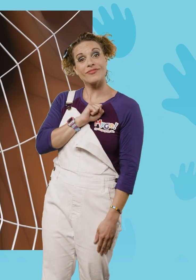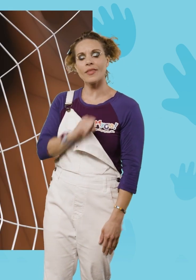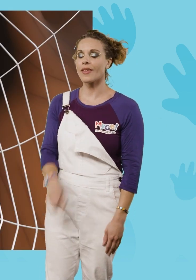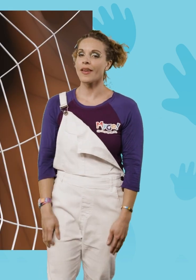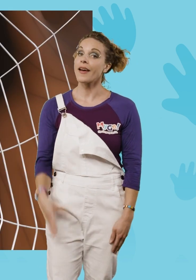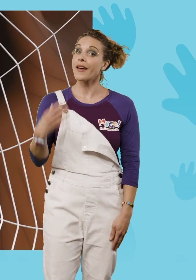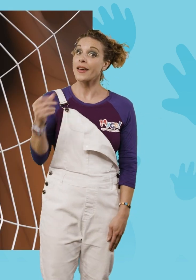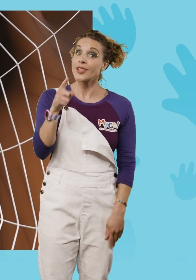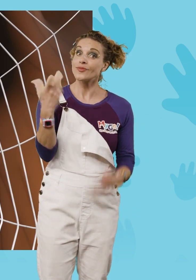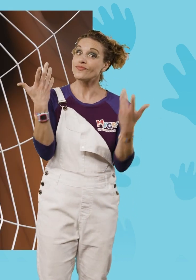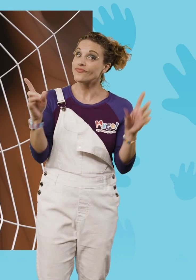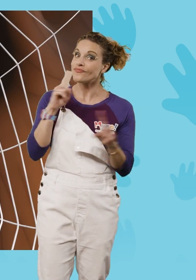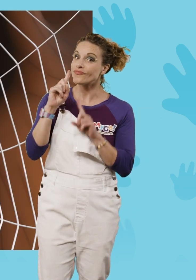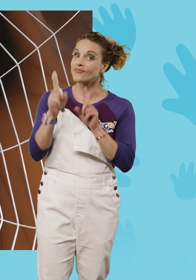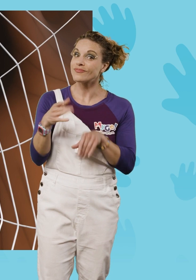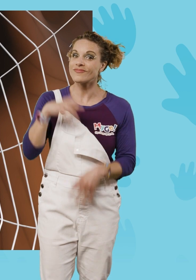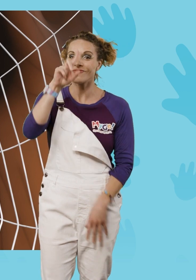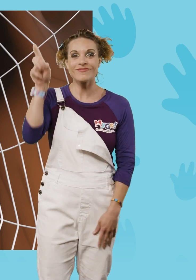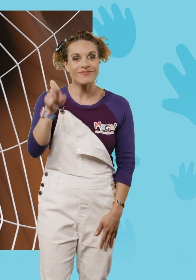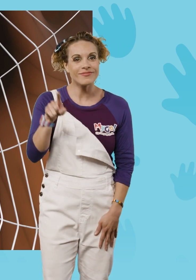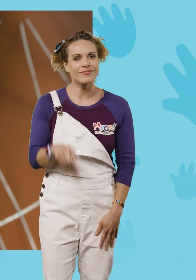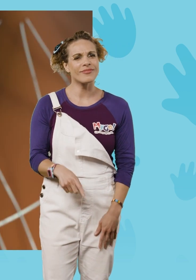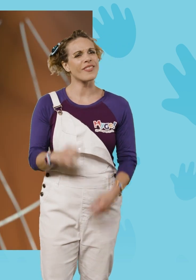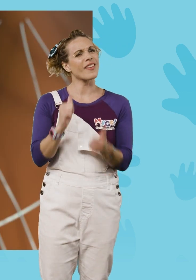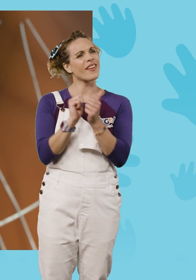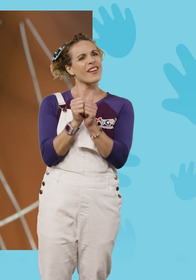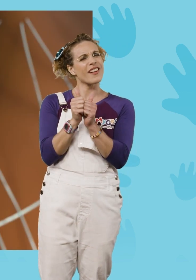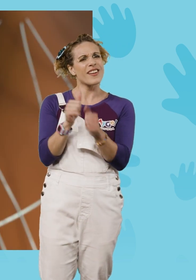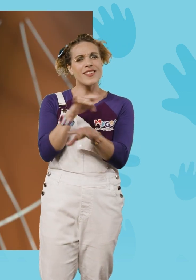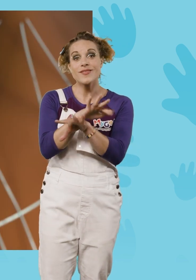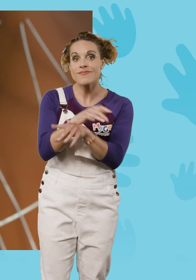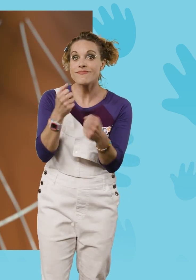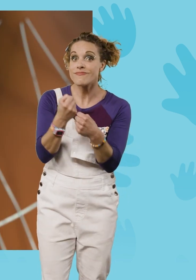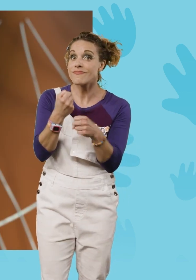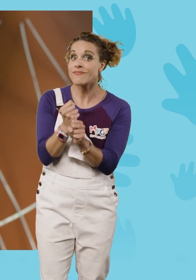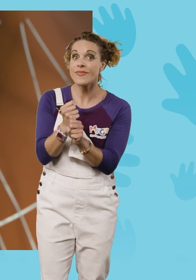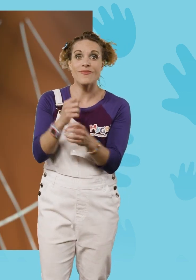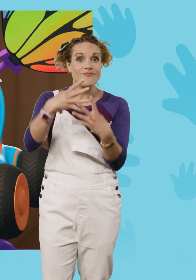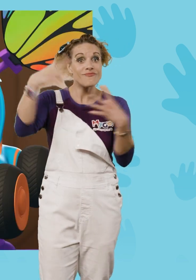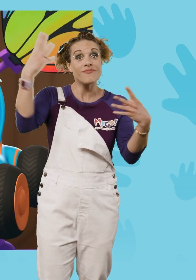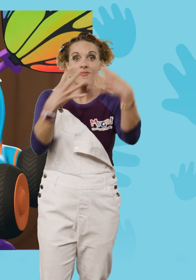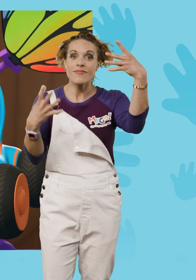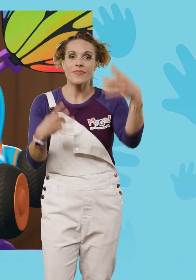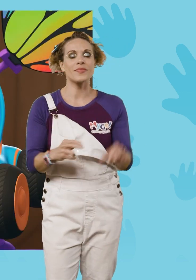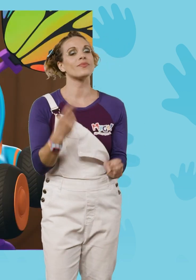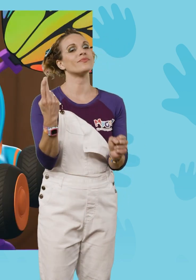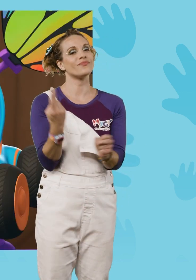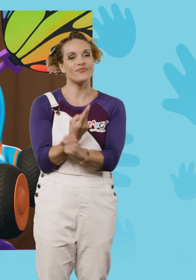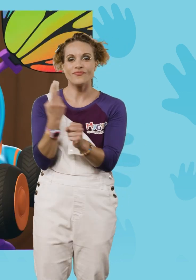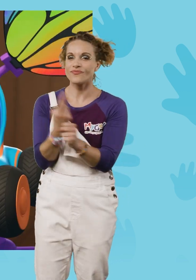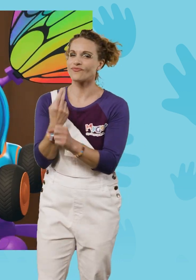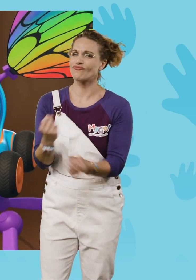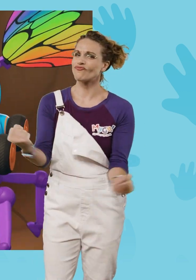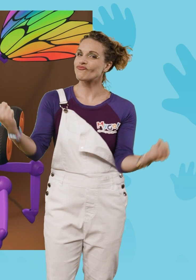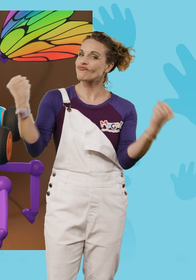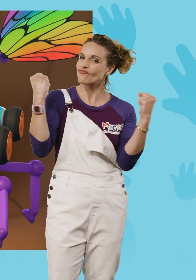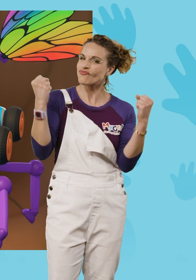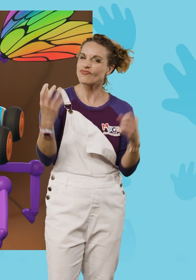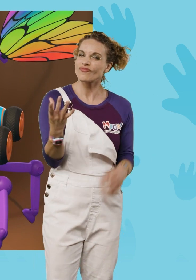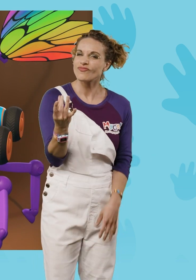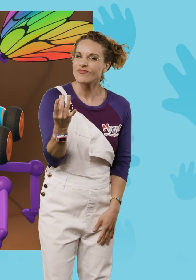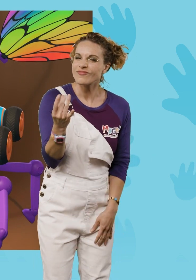useful, Spencer. And you answered my question. How do spiders make their webs? They